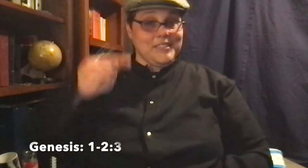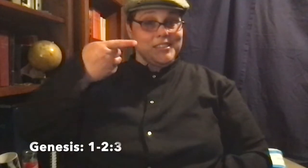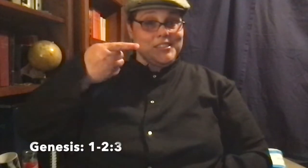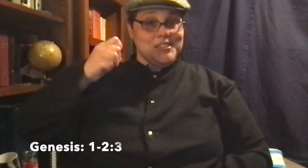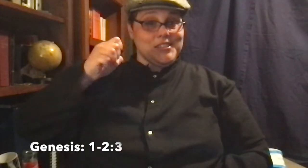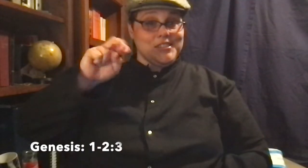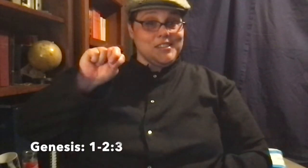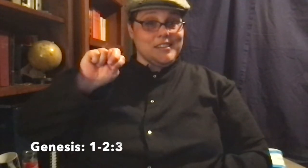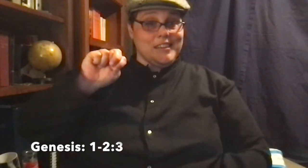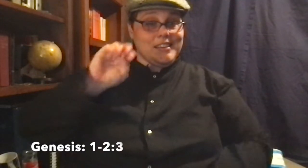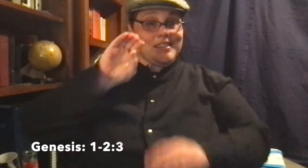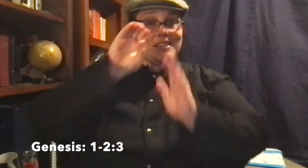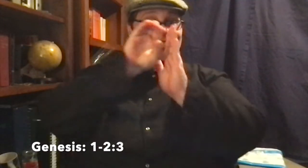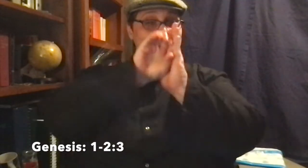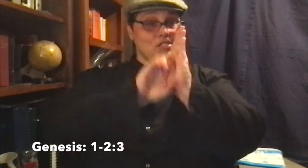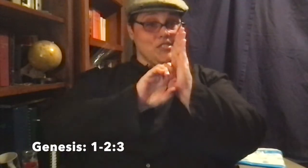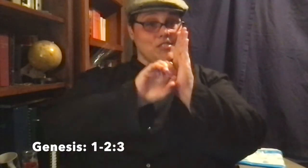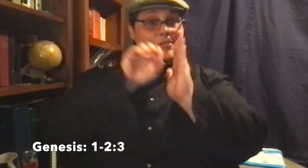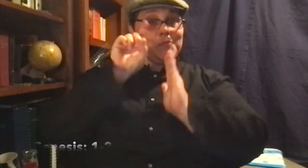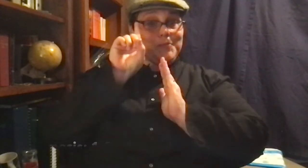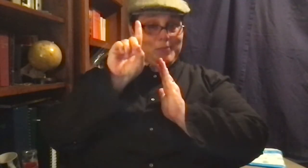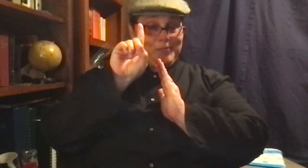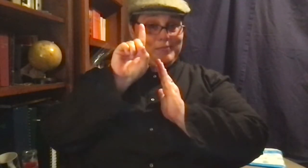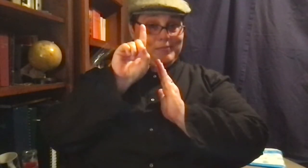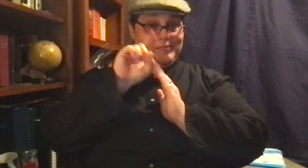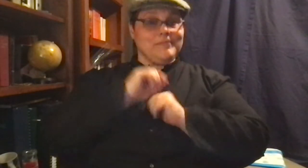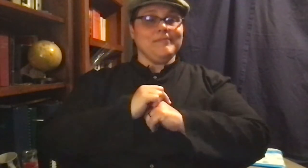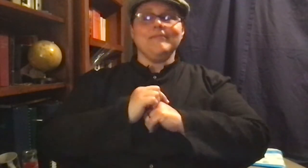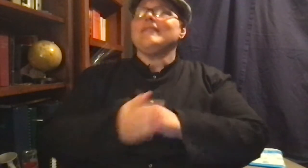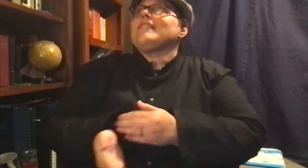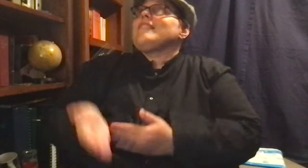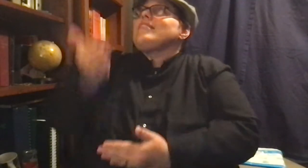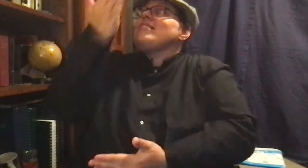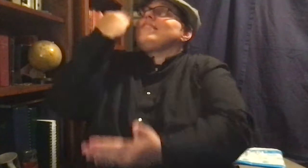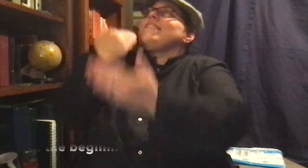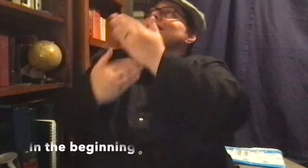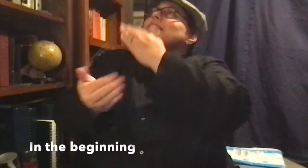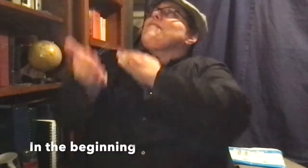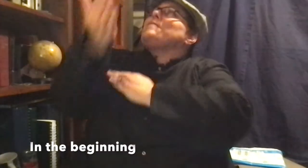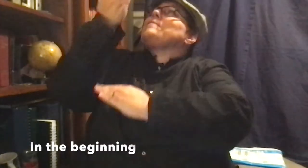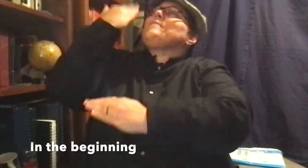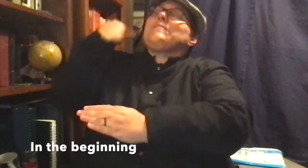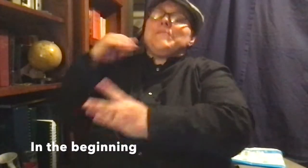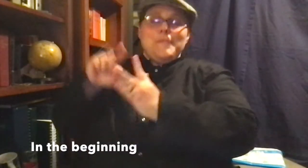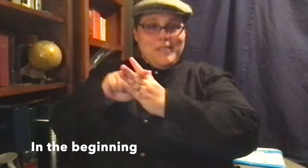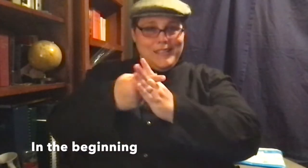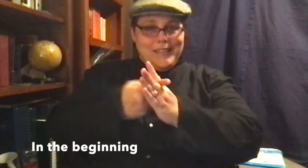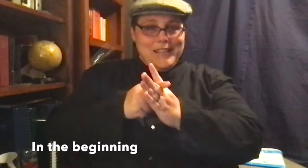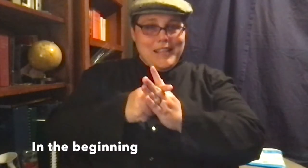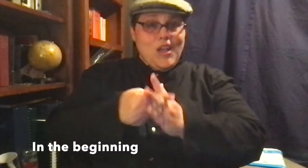A reading from Genesis chapter 1 through chapter 2, verse 3. In the